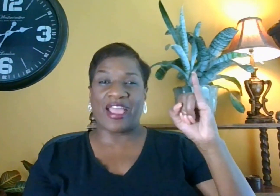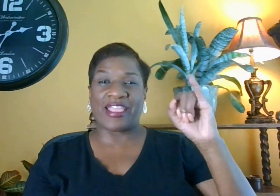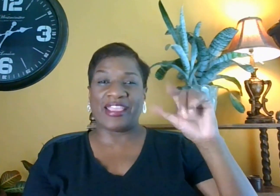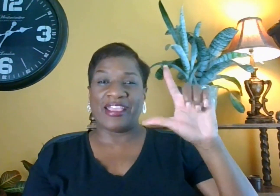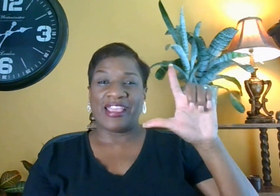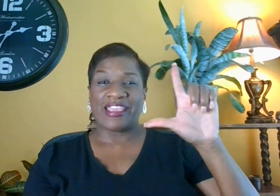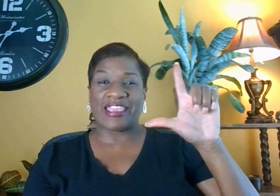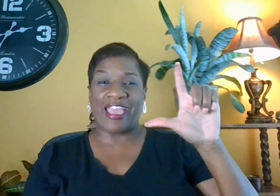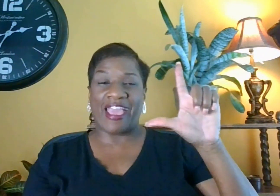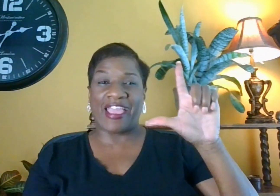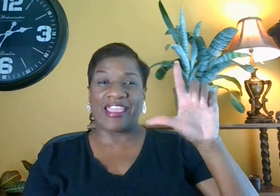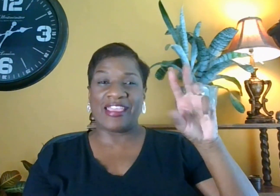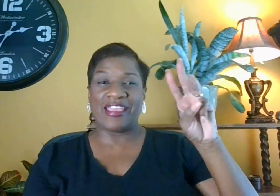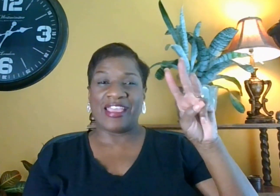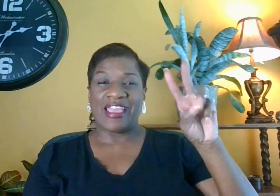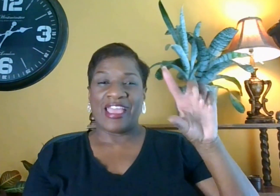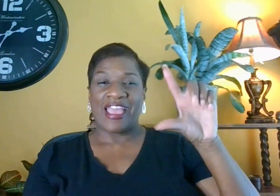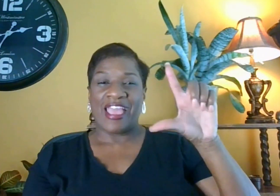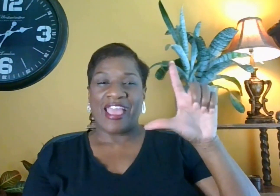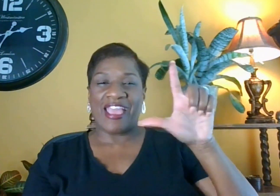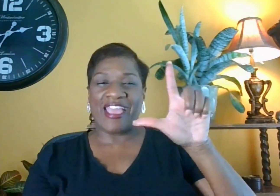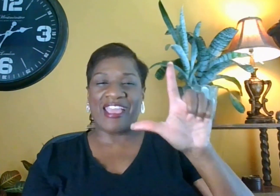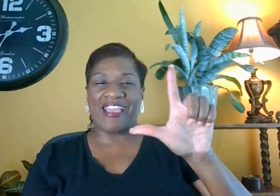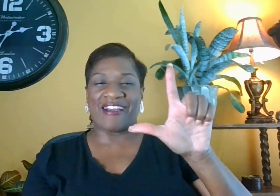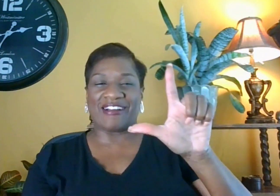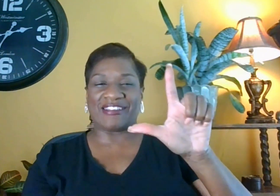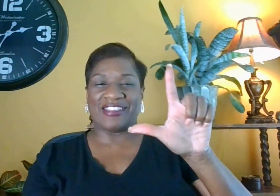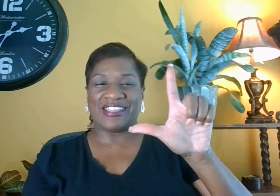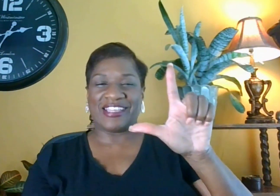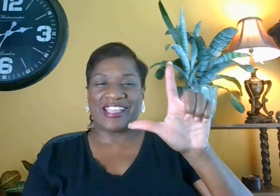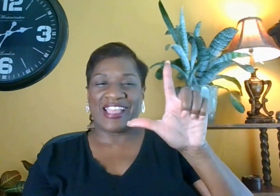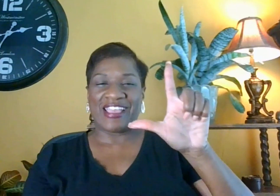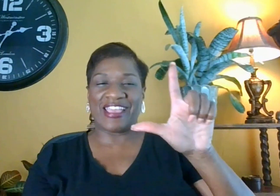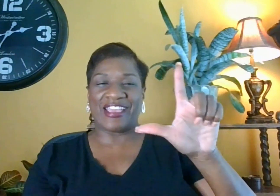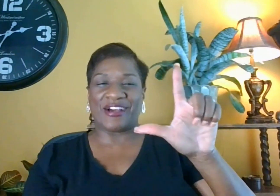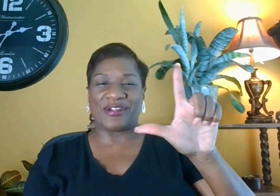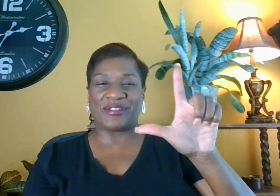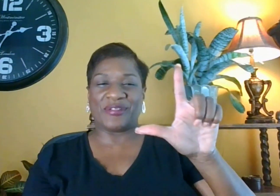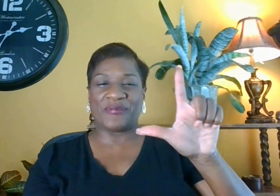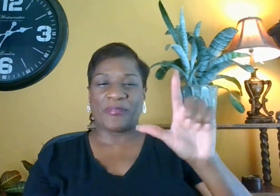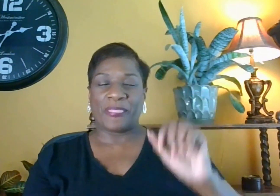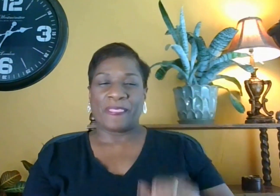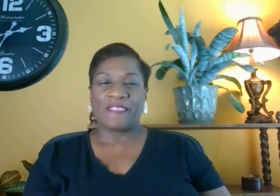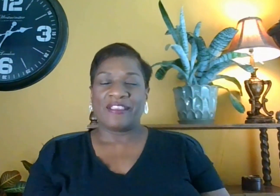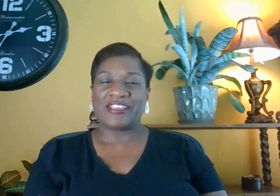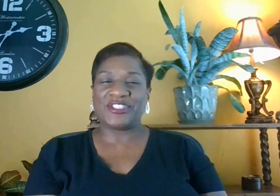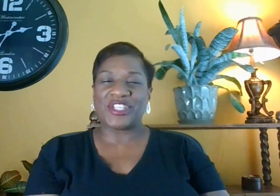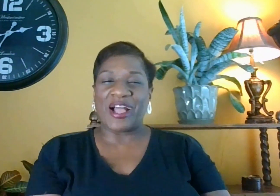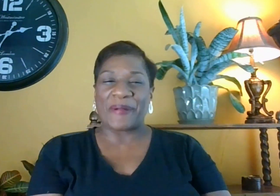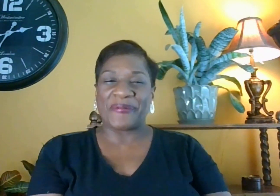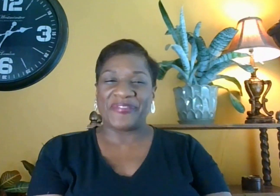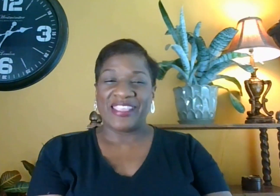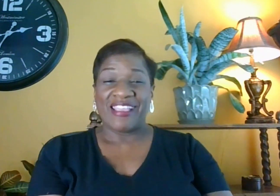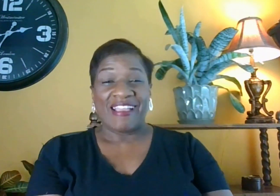J, K, L. L. Good